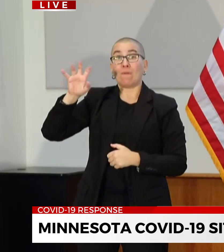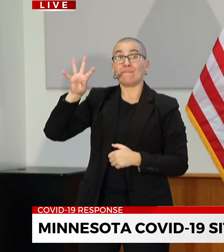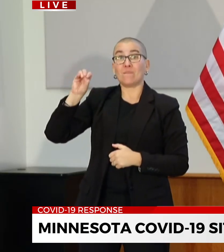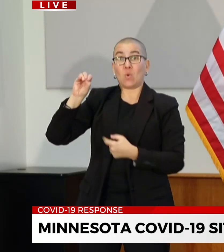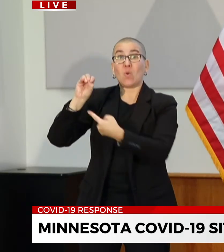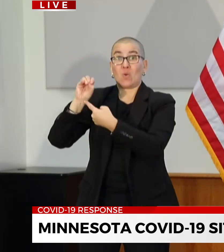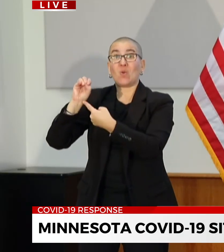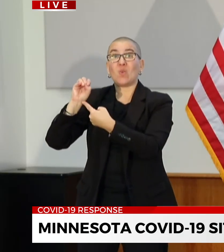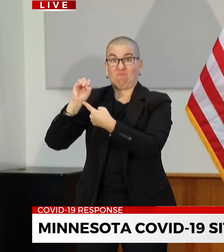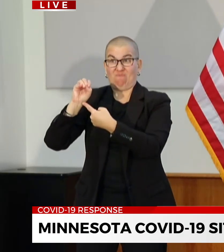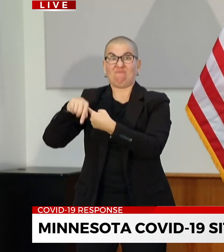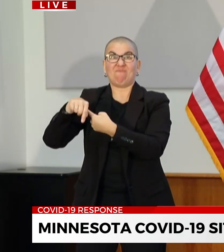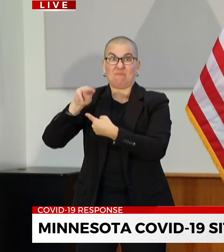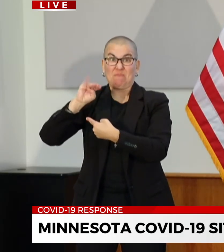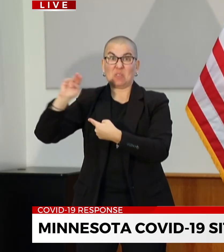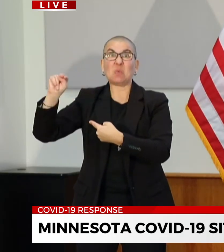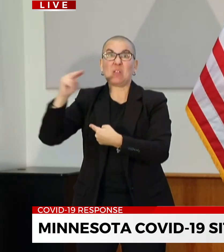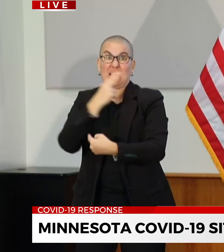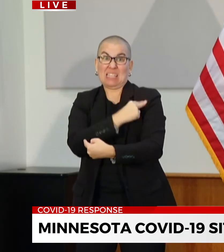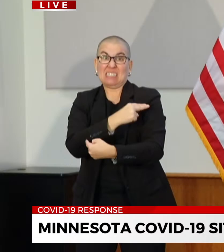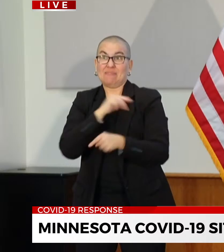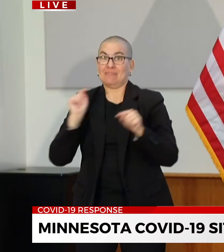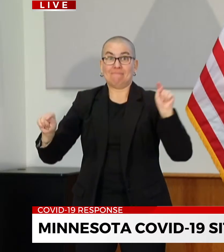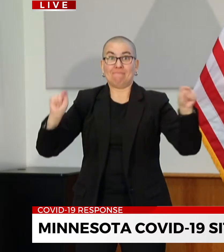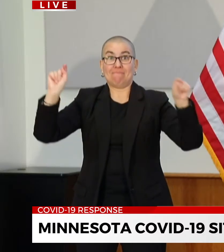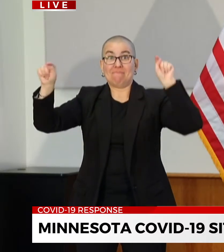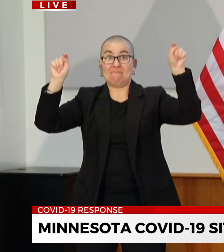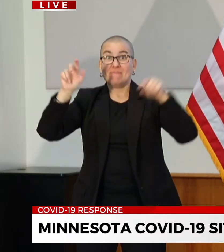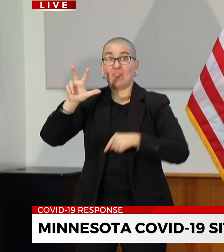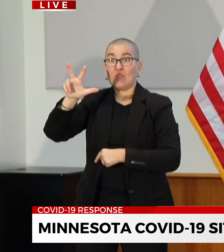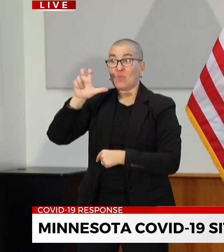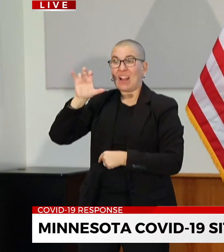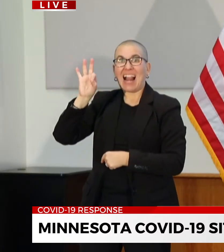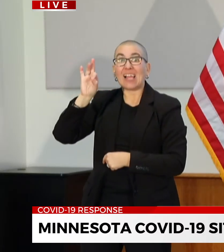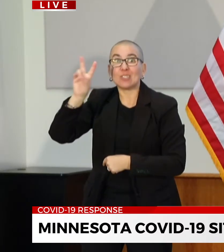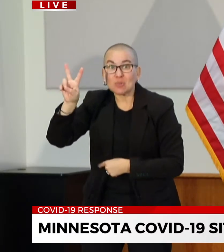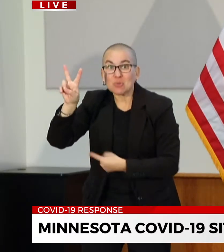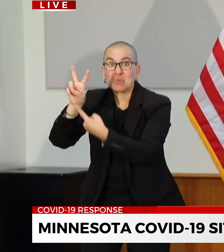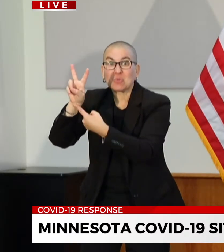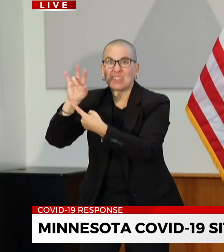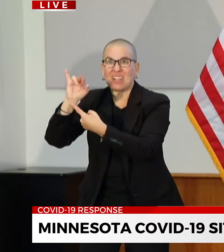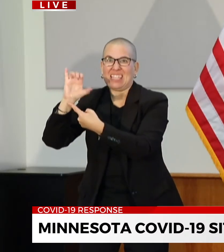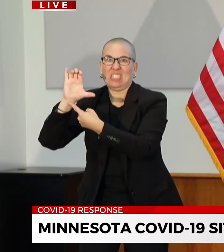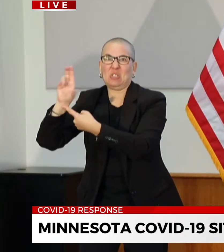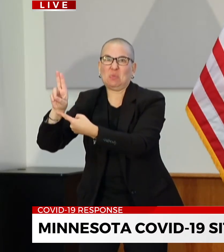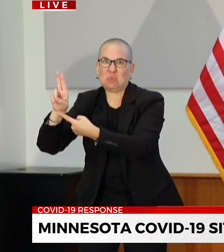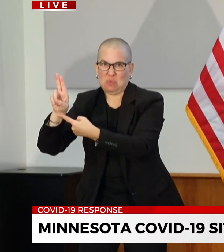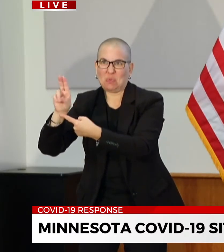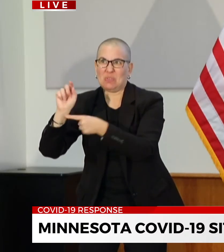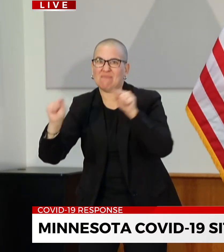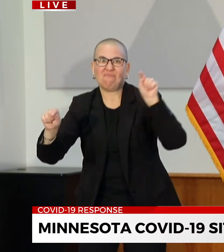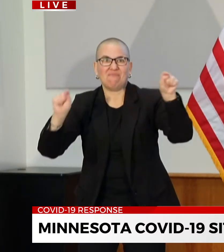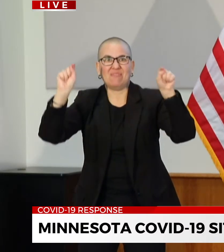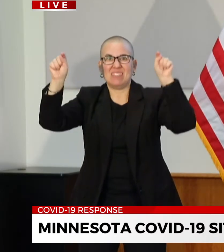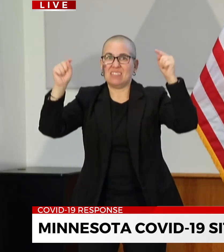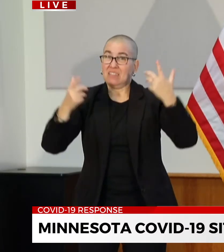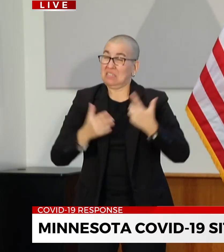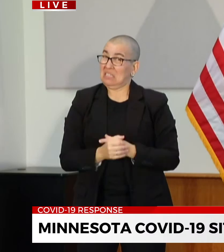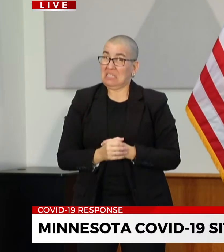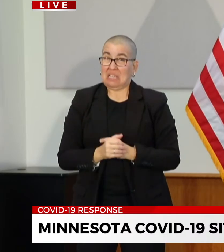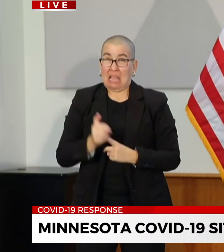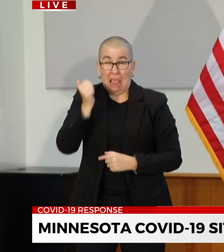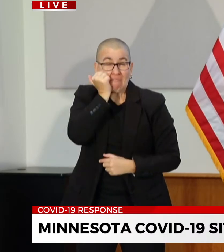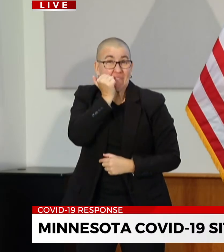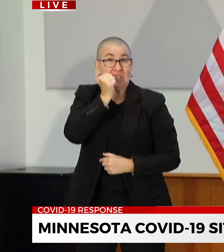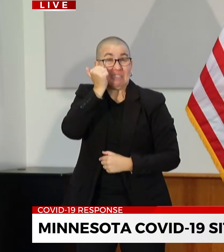with COVID-19. Of those, 392 are in intensive care. And these daily numbers really are important. We